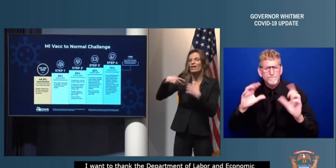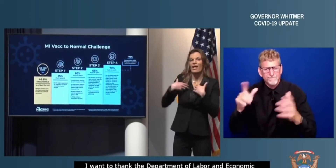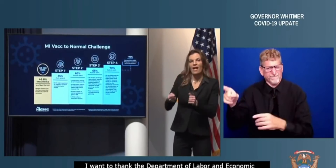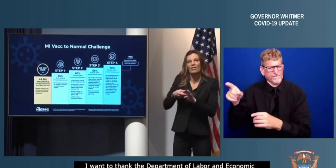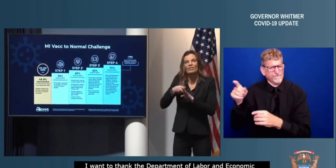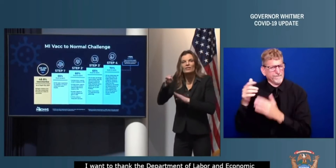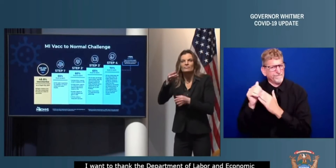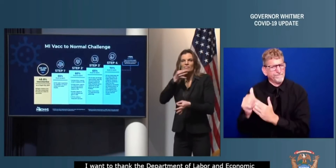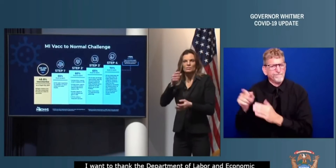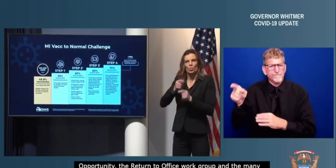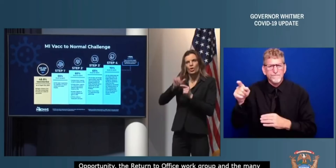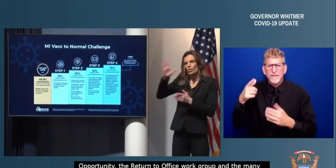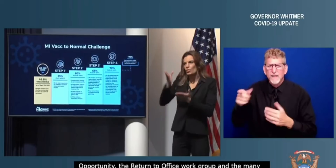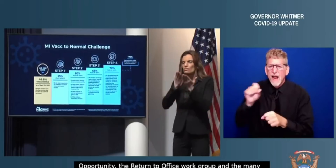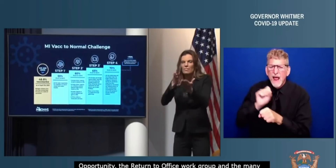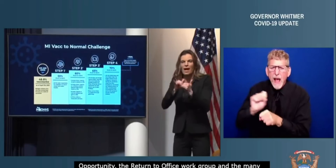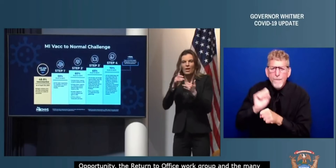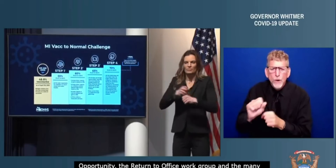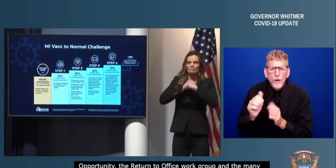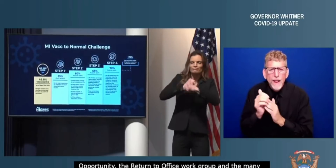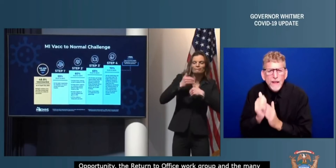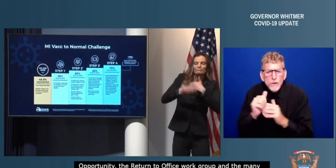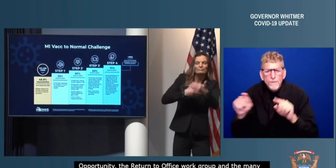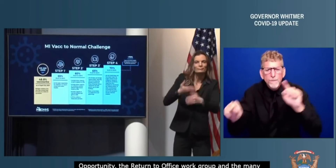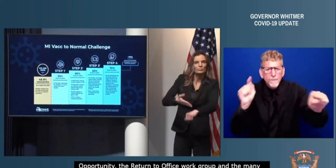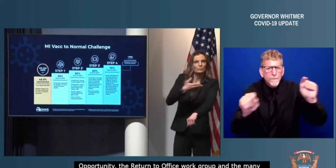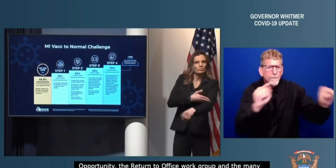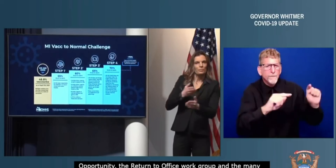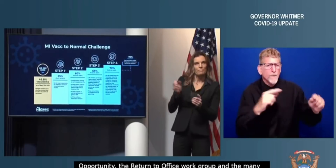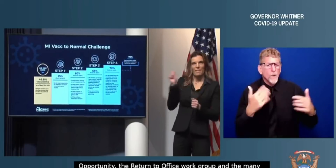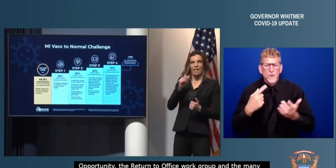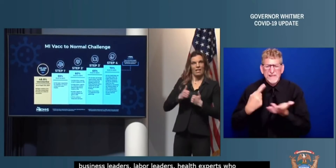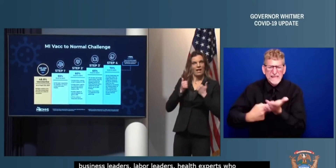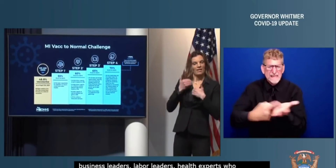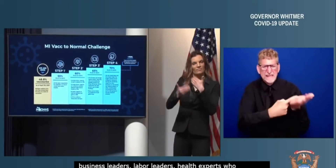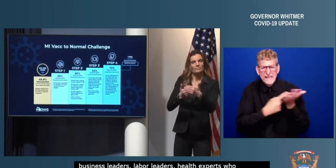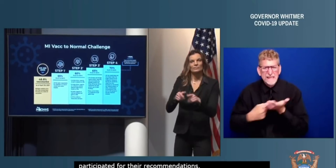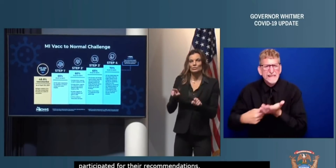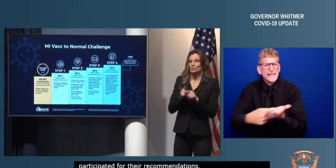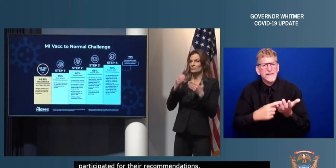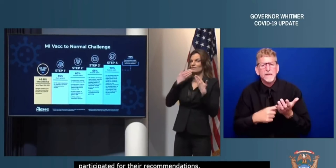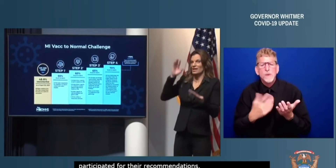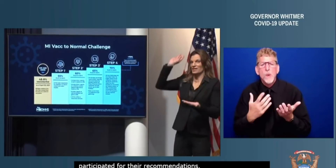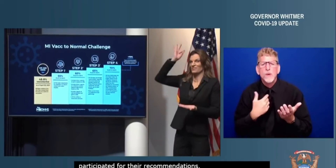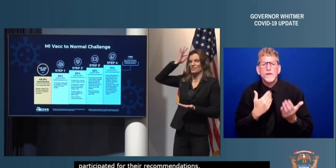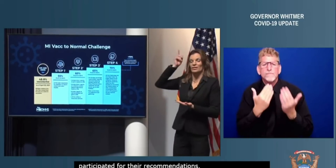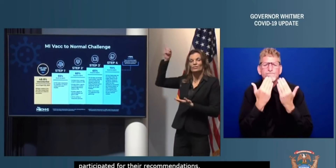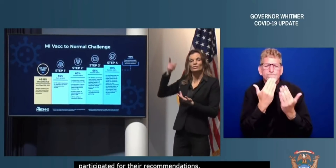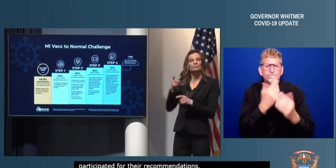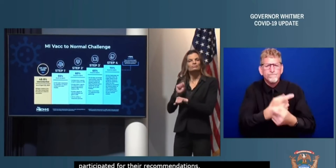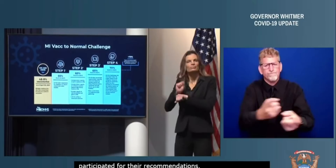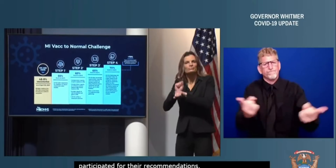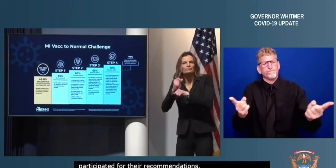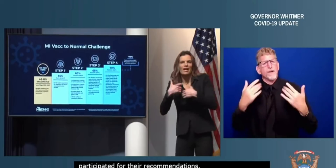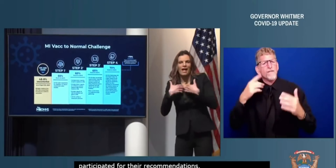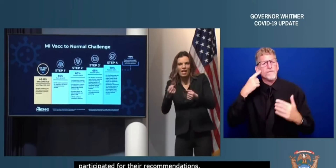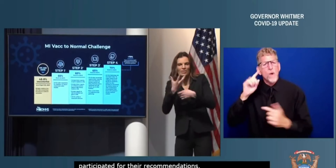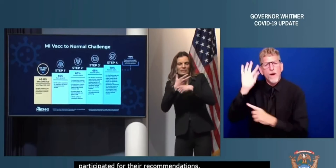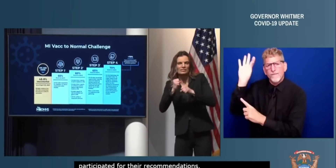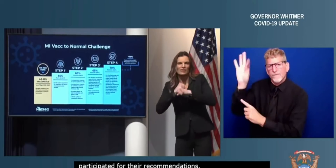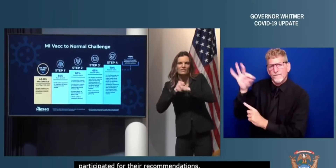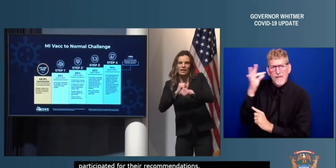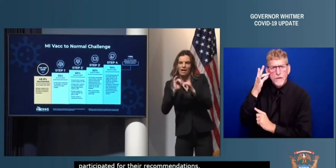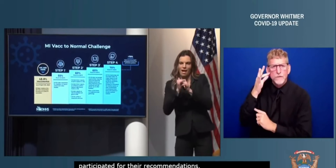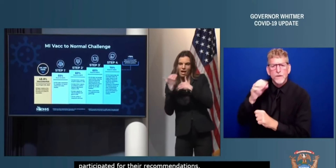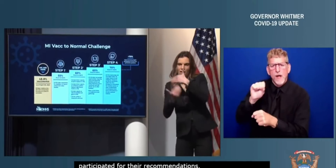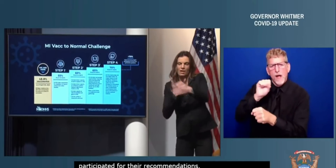their recommendations. I'm also grateful for the Federal Occupational Health and Safety Administration for taking the lead to keep workplaces safe.